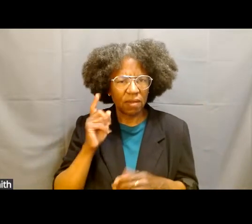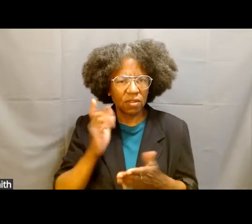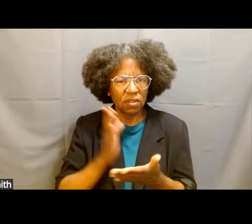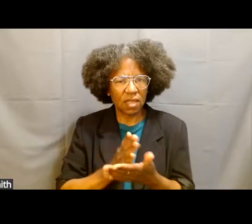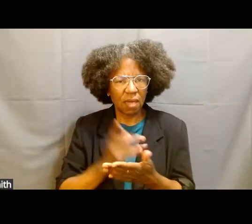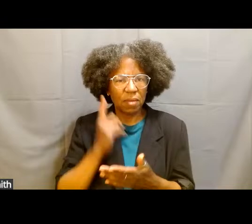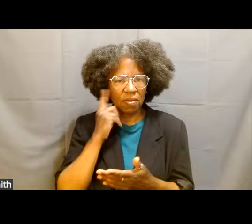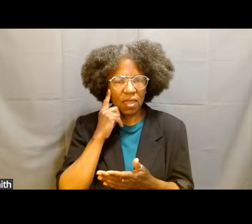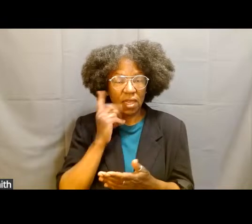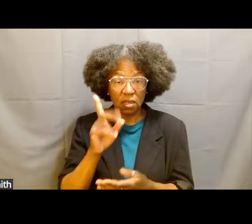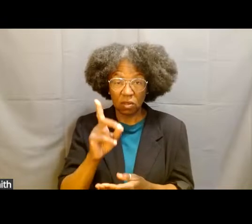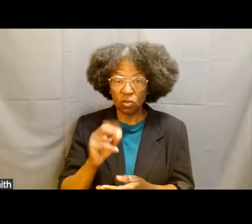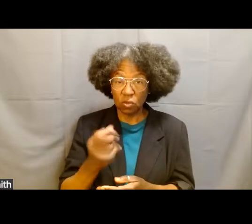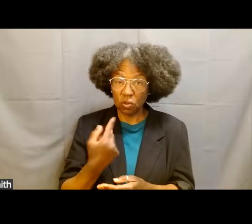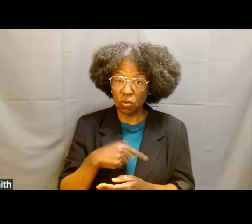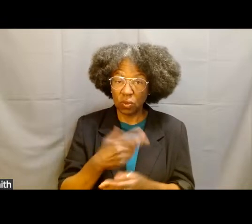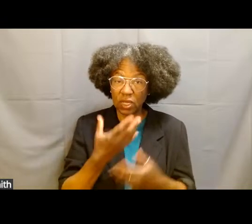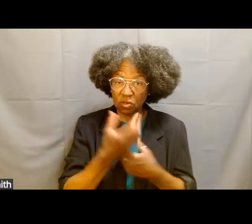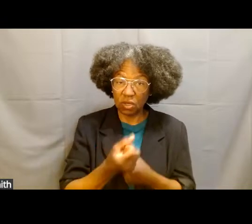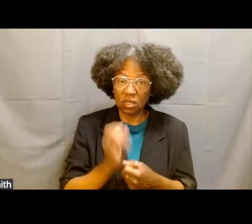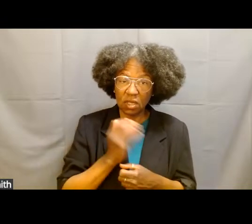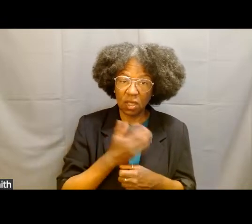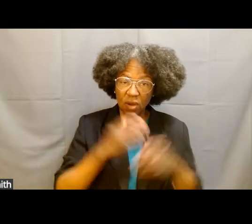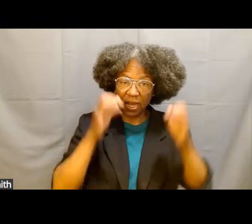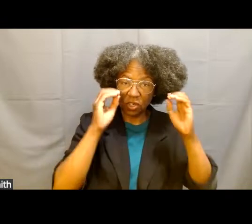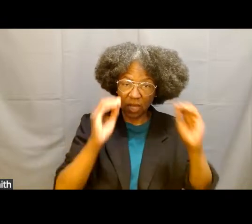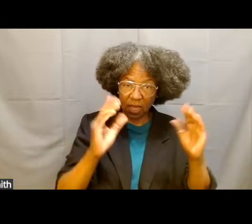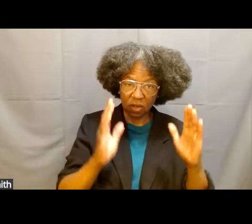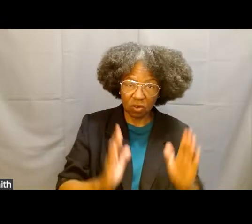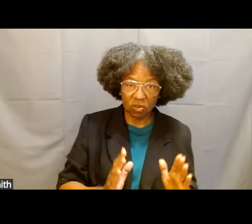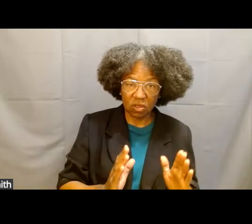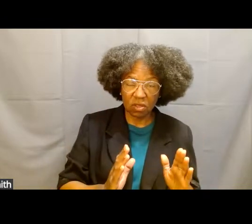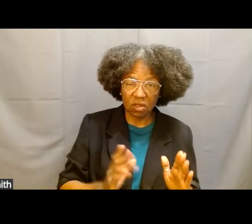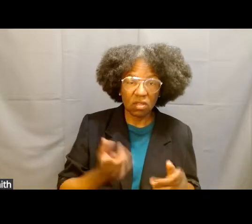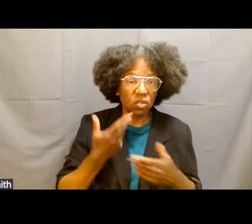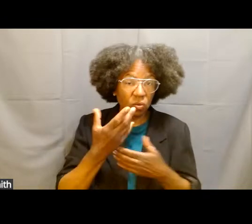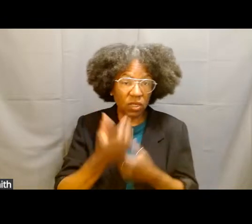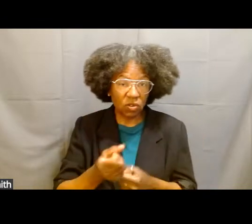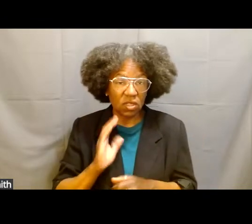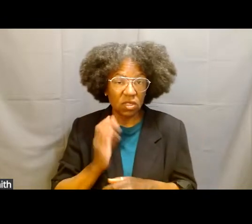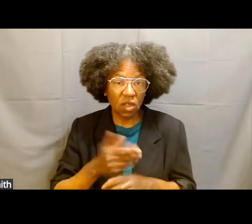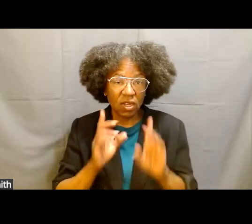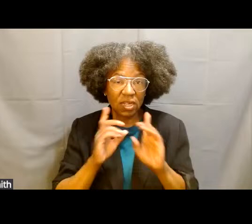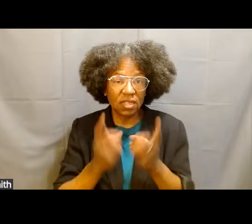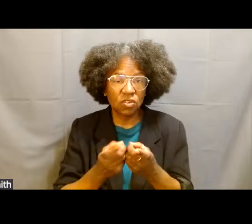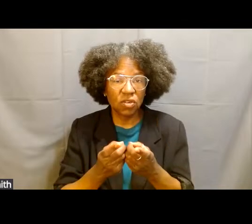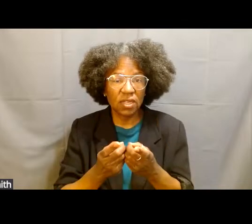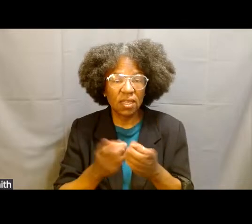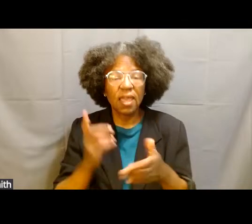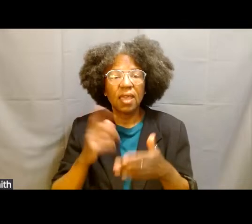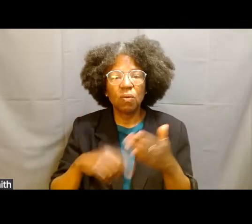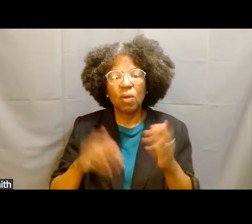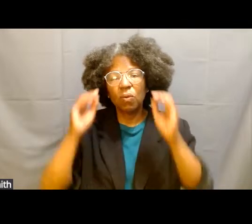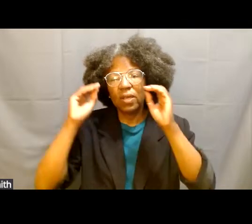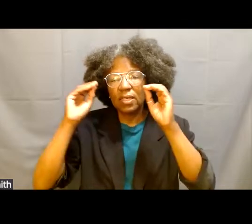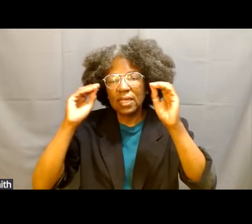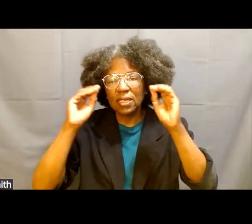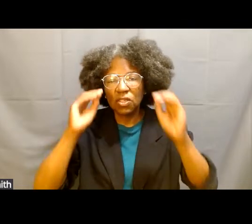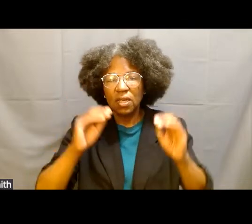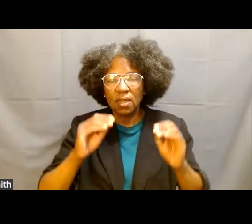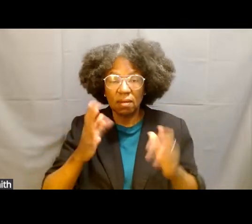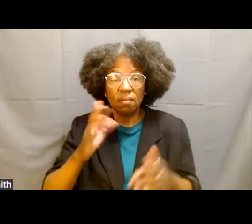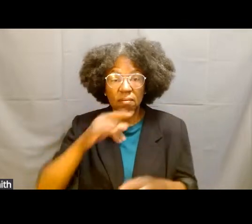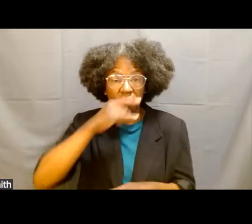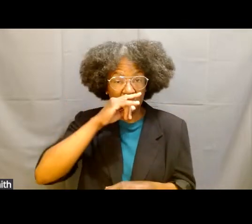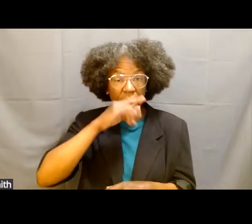Do we trust our district in what we are teaching our students? my kids too went through this district and they